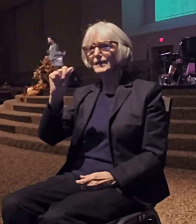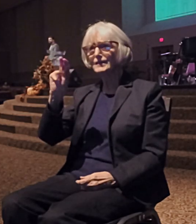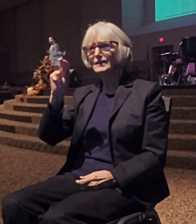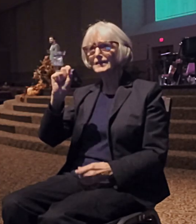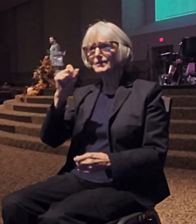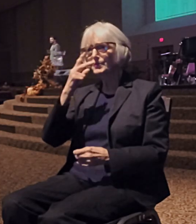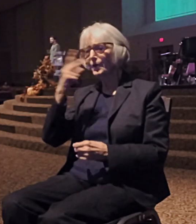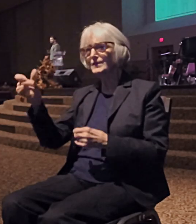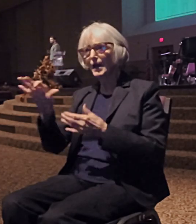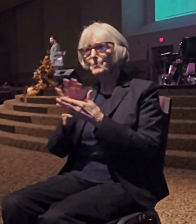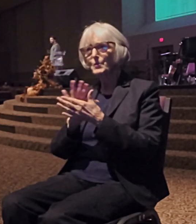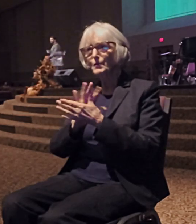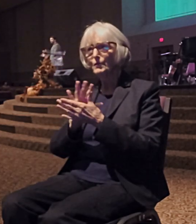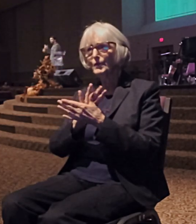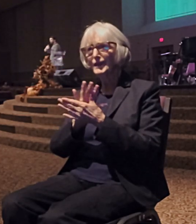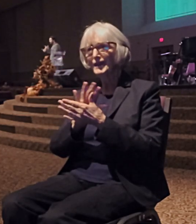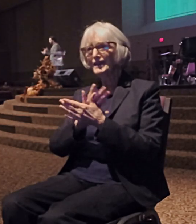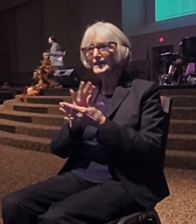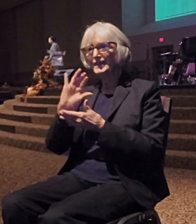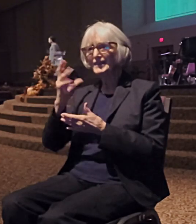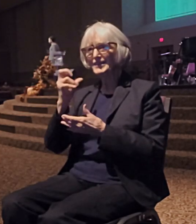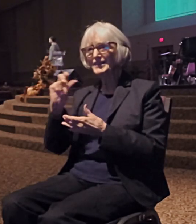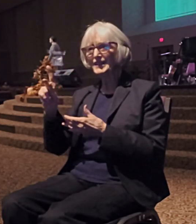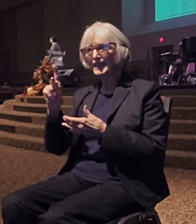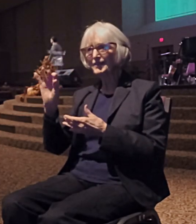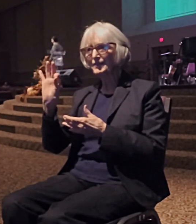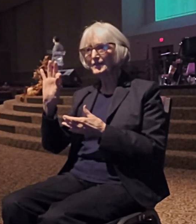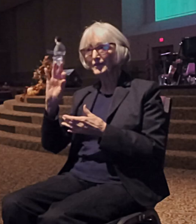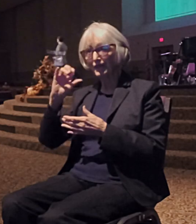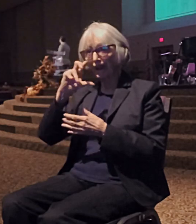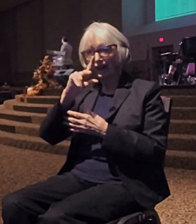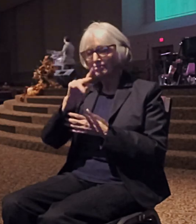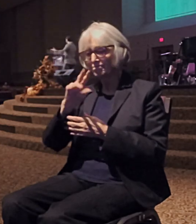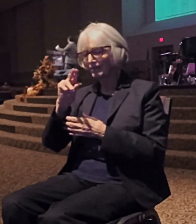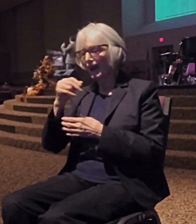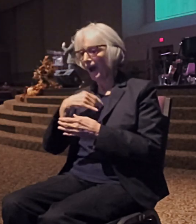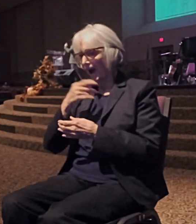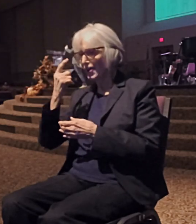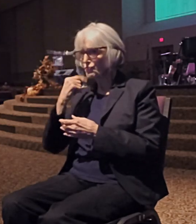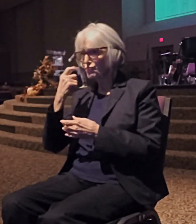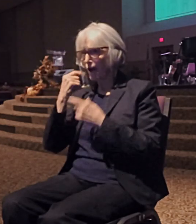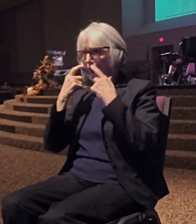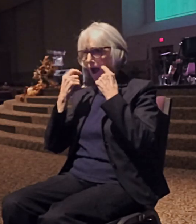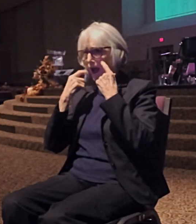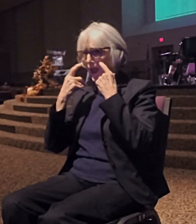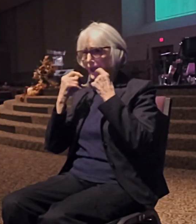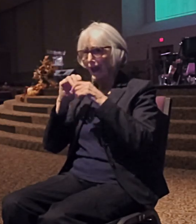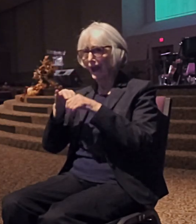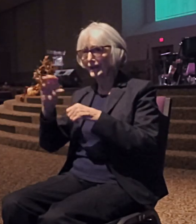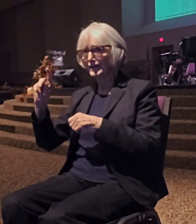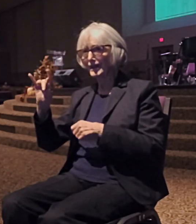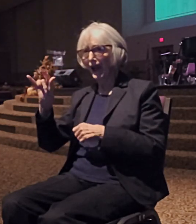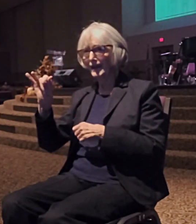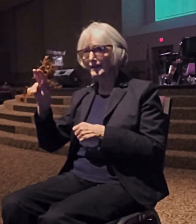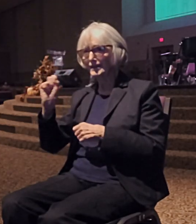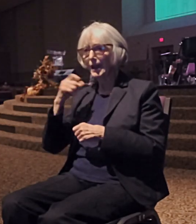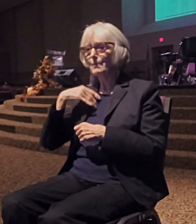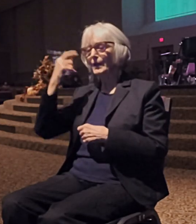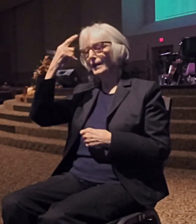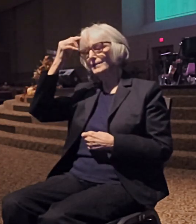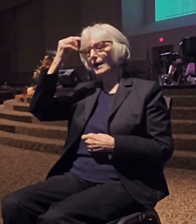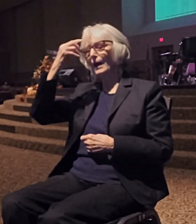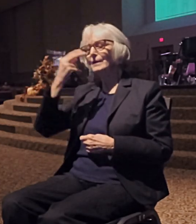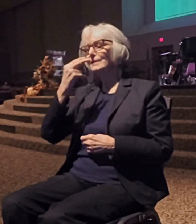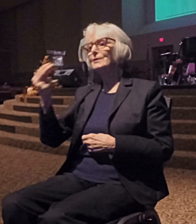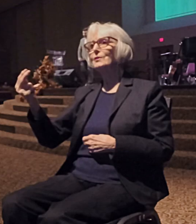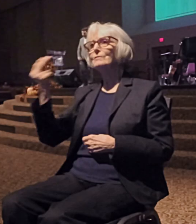at chick flicks. I will cry and Remember the Titans because it stirs up all these memories. If you're not